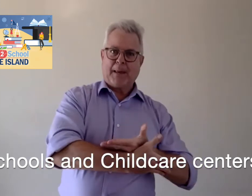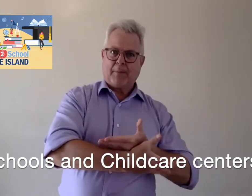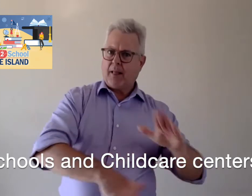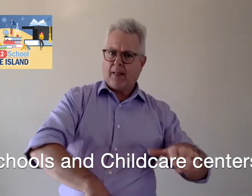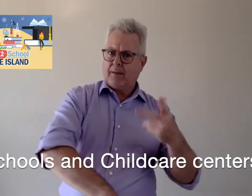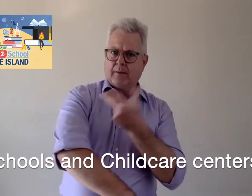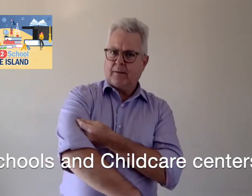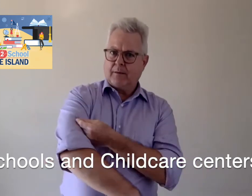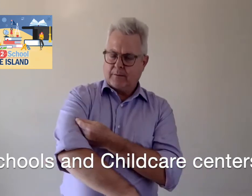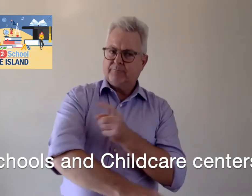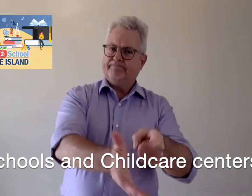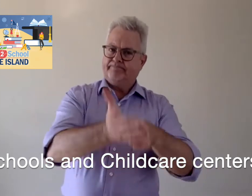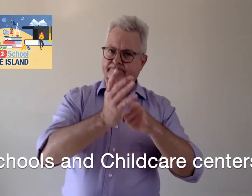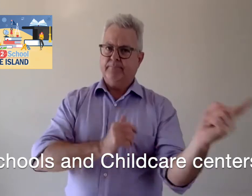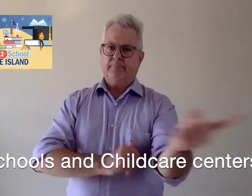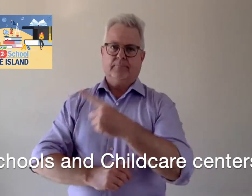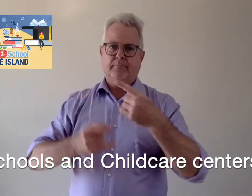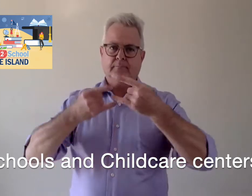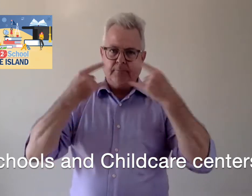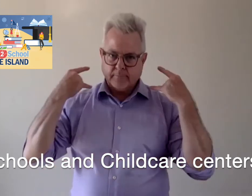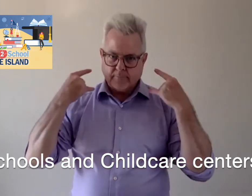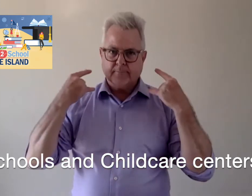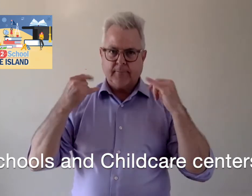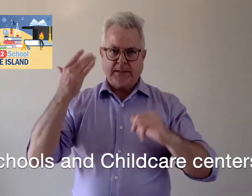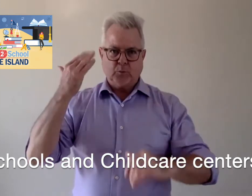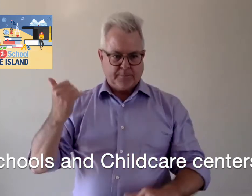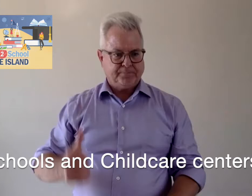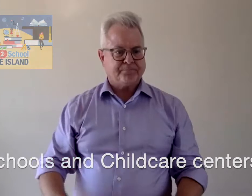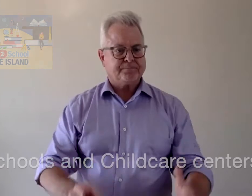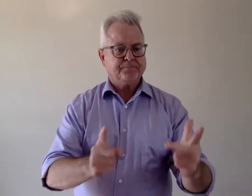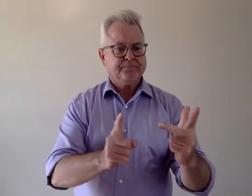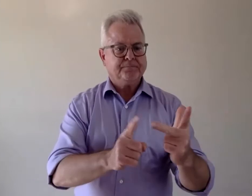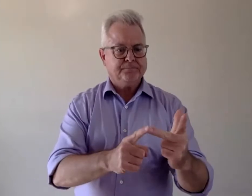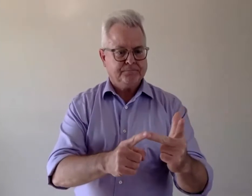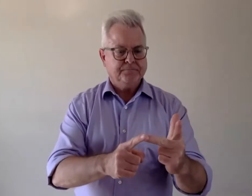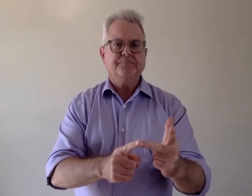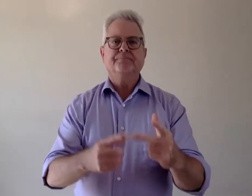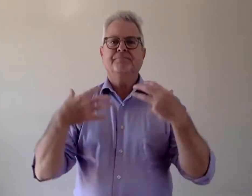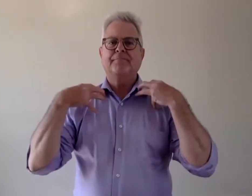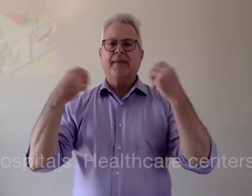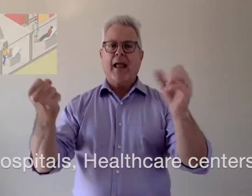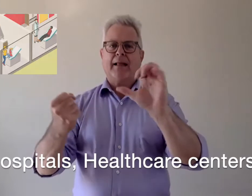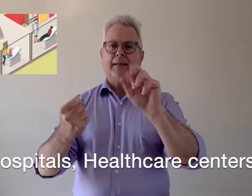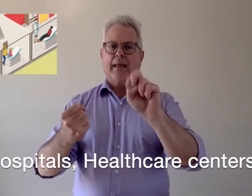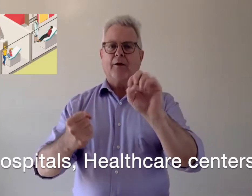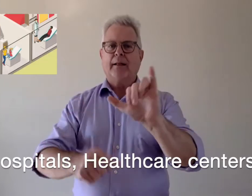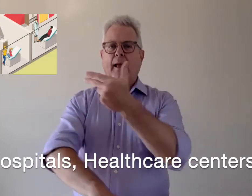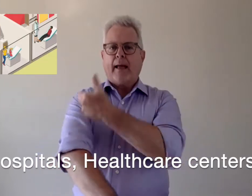So from infant to 12 years old, they're not eligible for vaccination and masks are required in schools